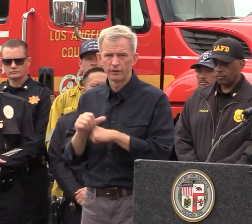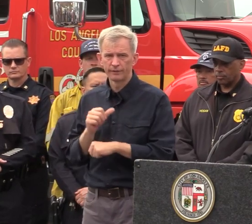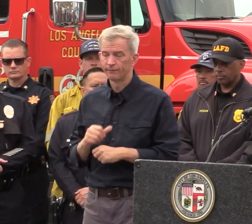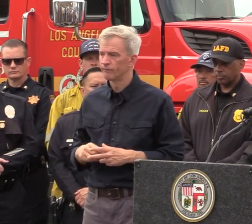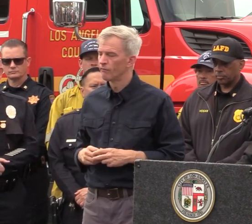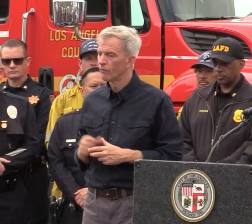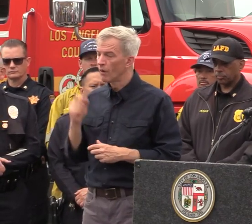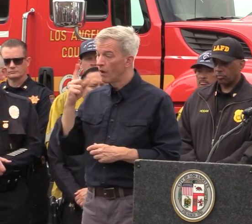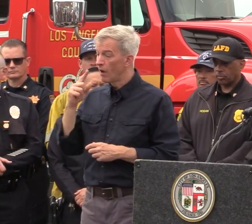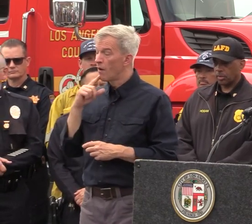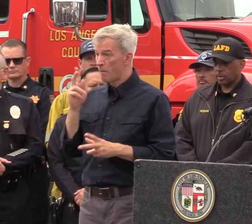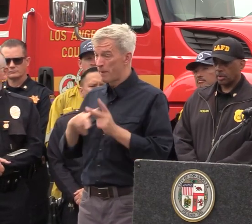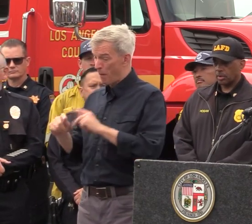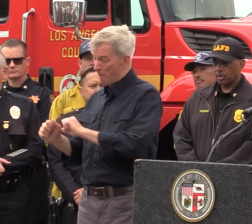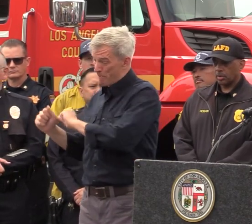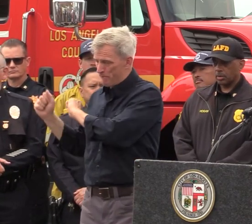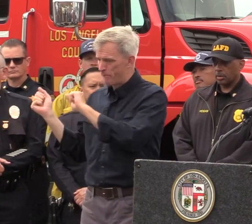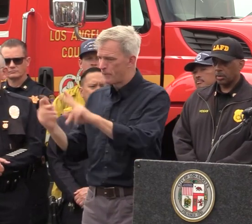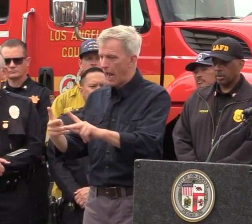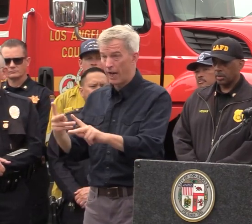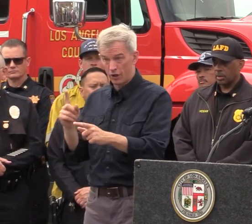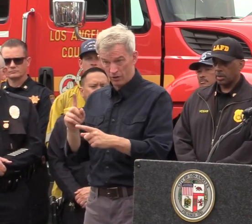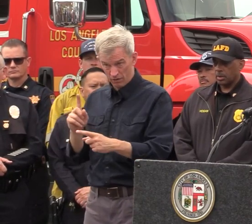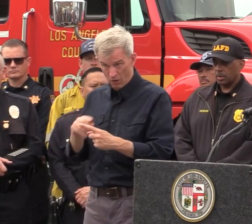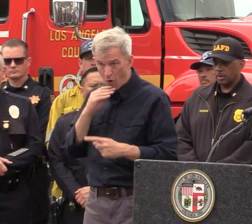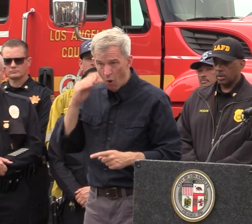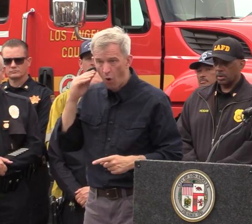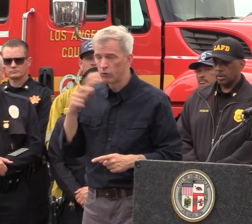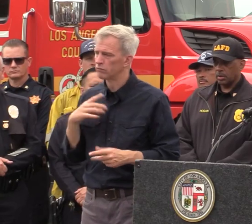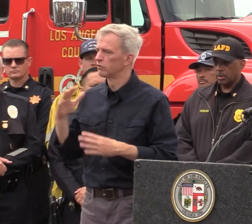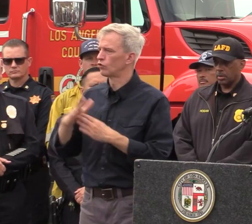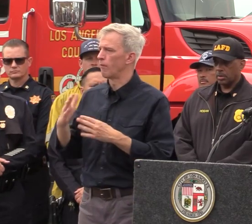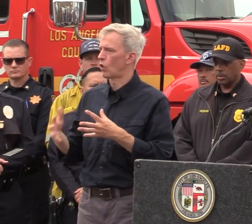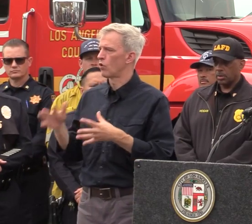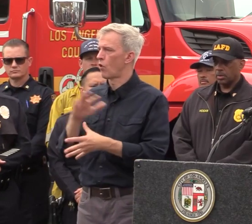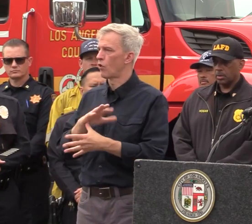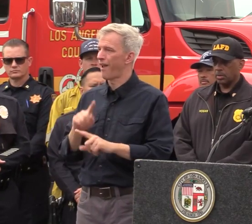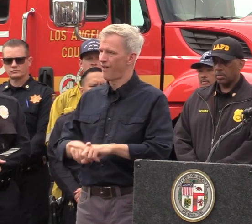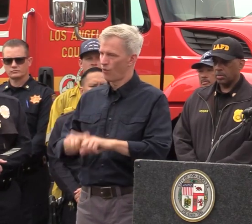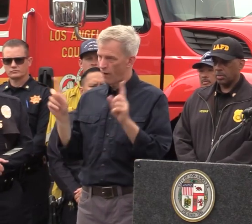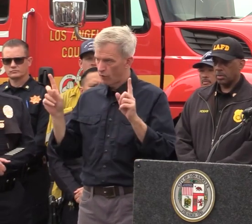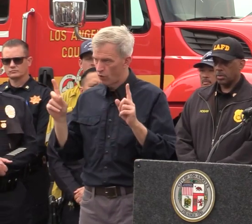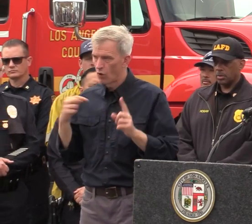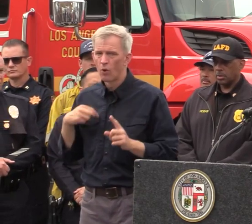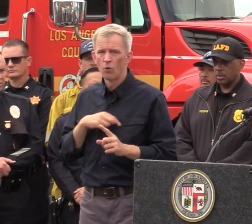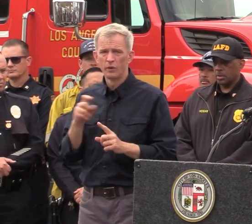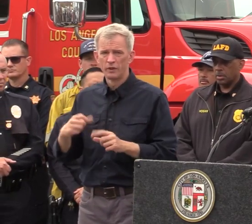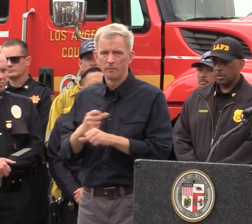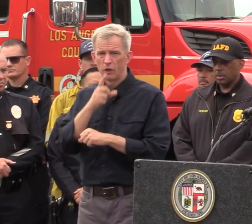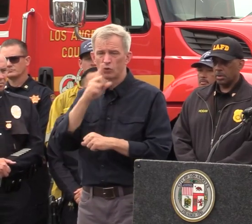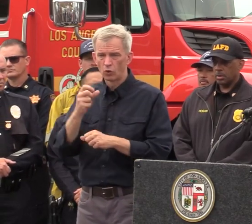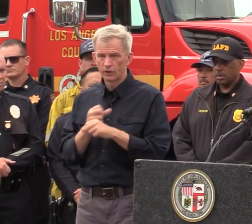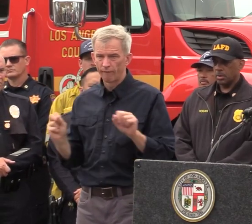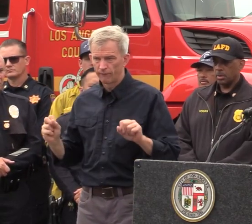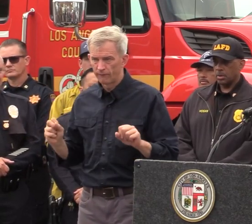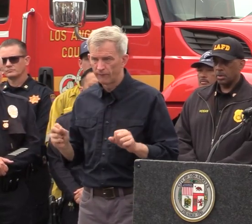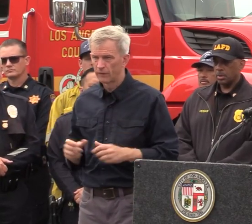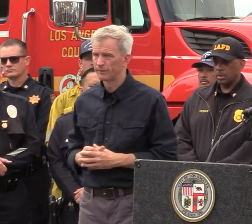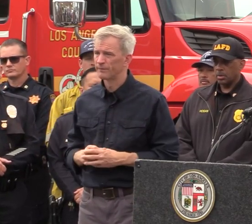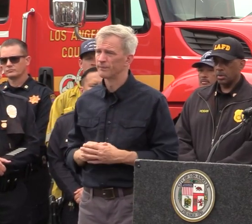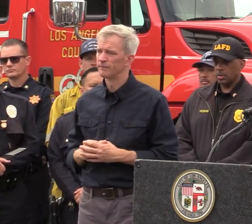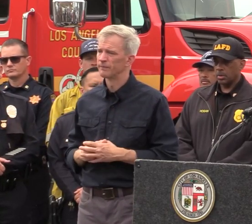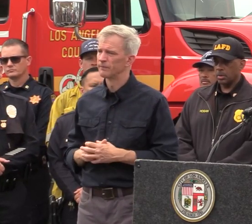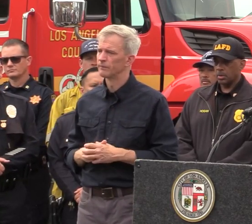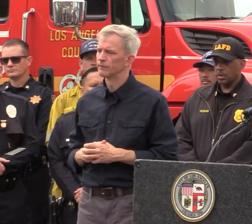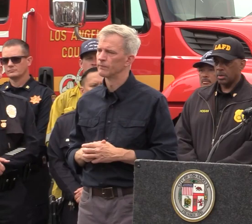Repopulating these residents is one of our top priorities. However, we need to ensure that it is safe to do so. Thankfully,